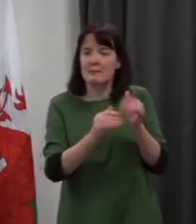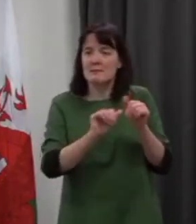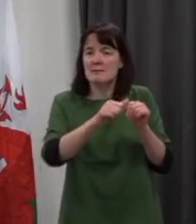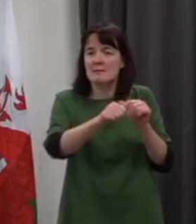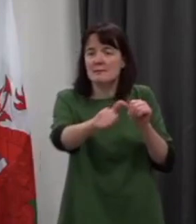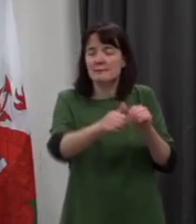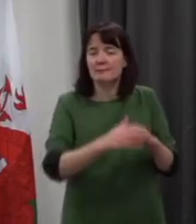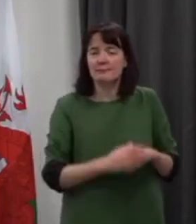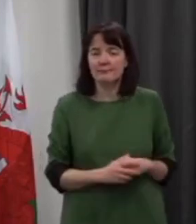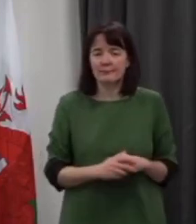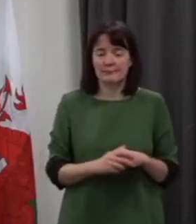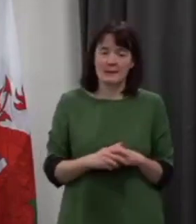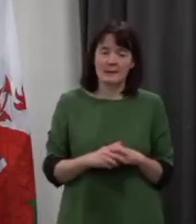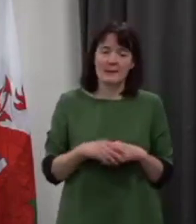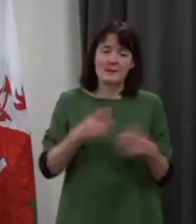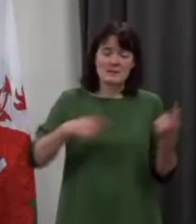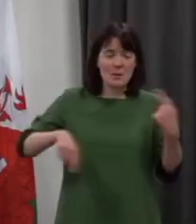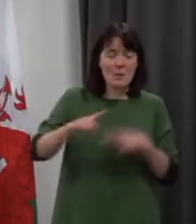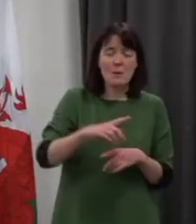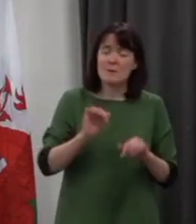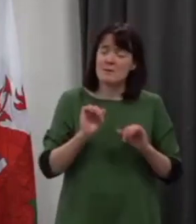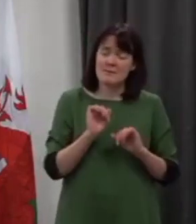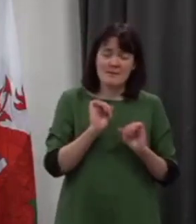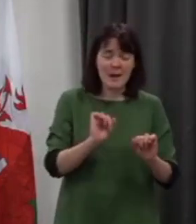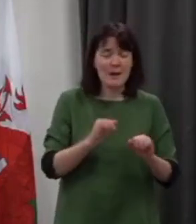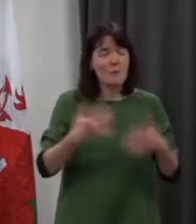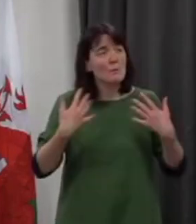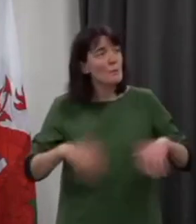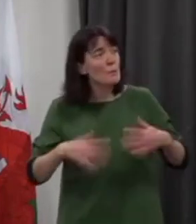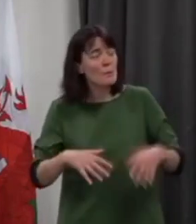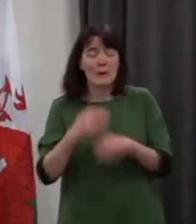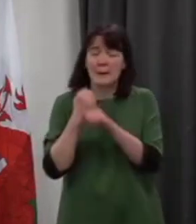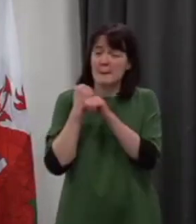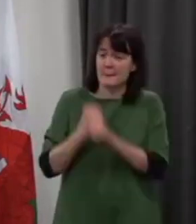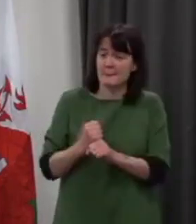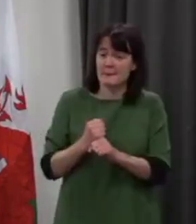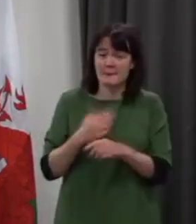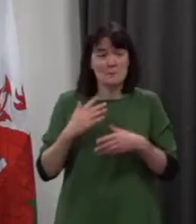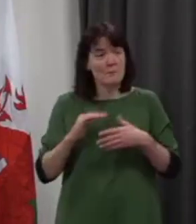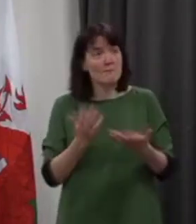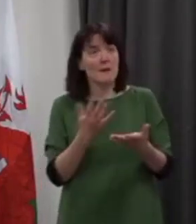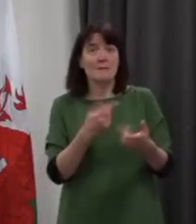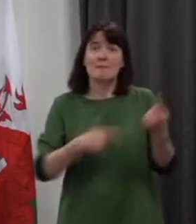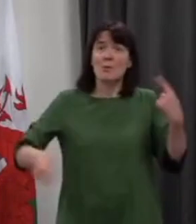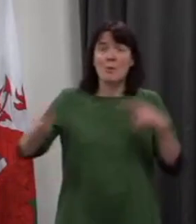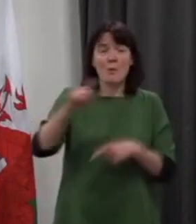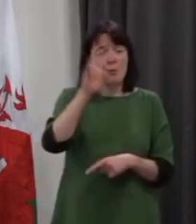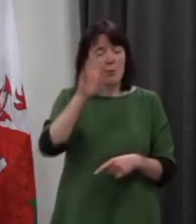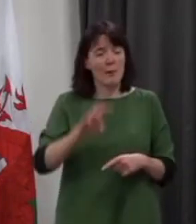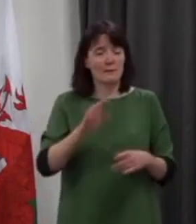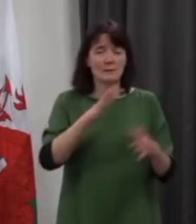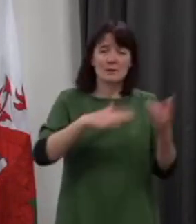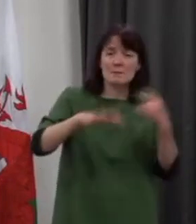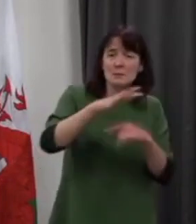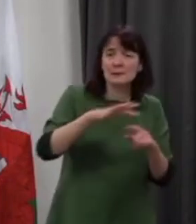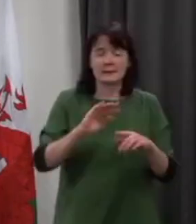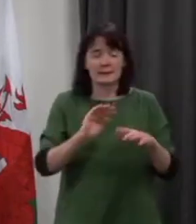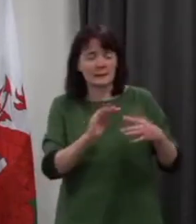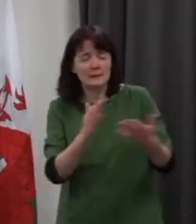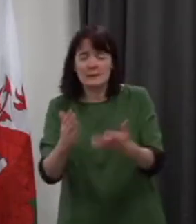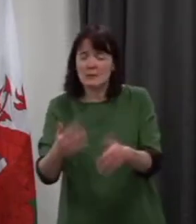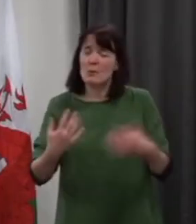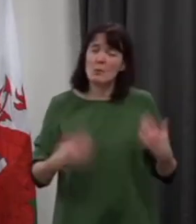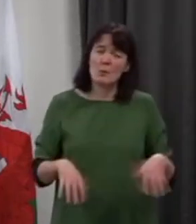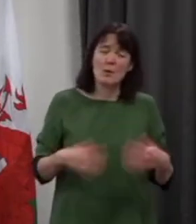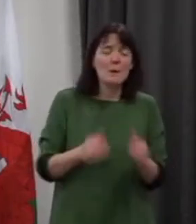times, extraordinary commitment that they provide for services and communities in Wales day in and day out. We really do